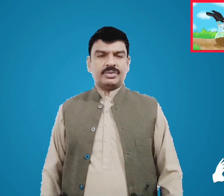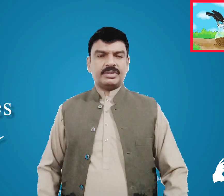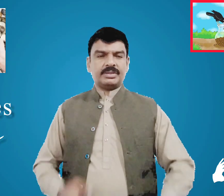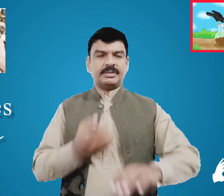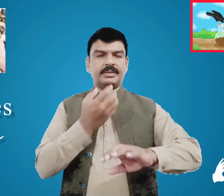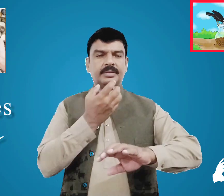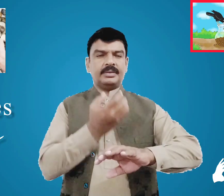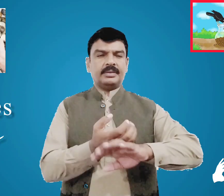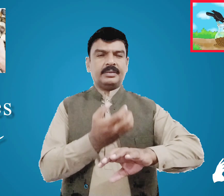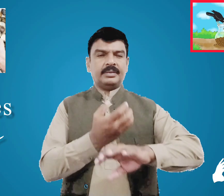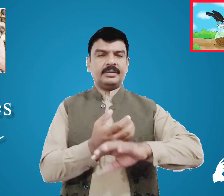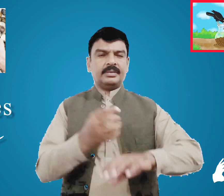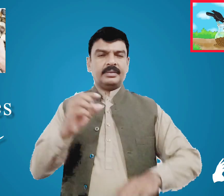stones